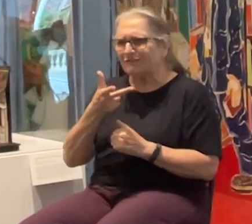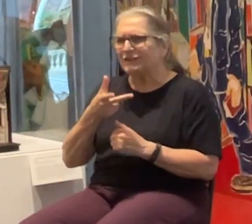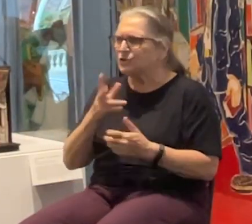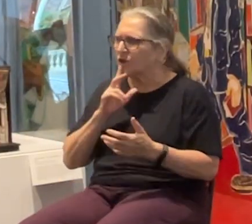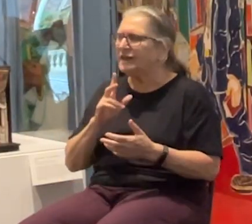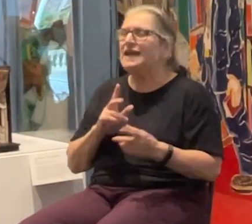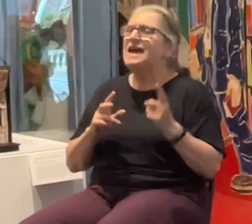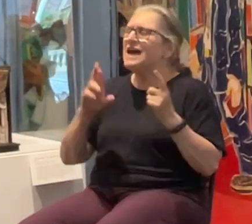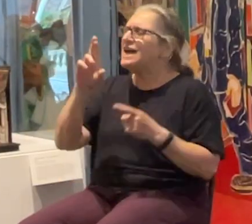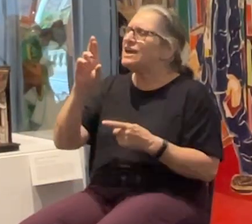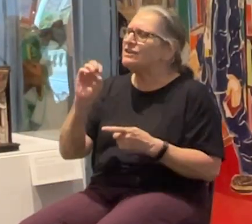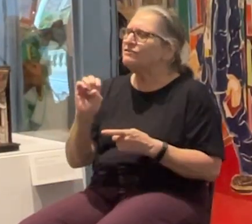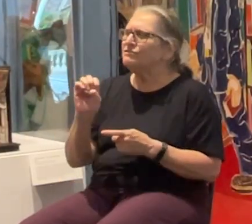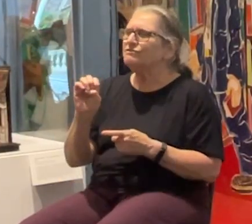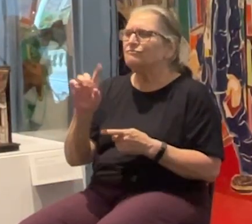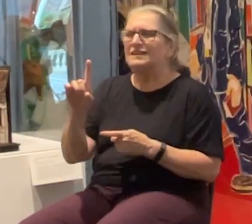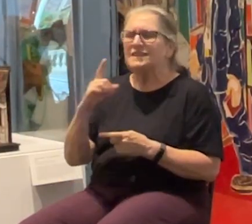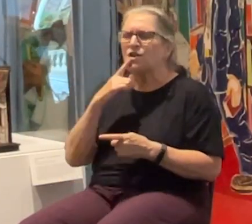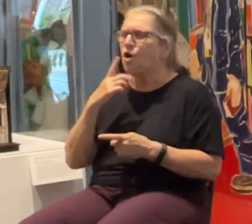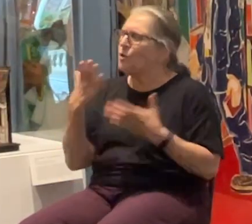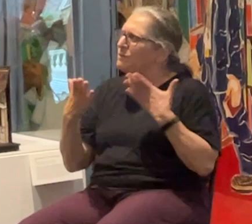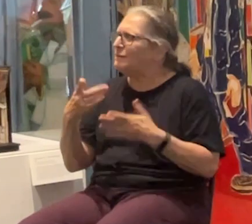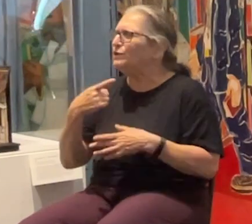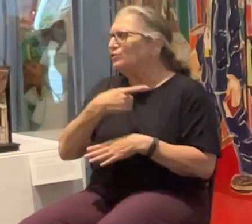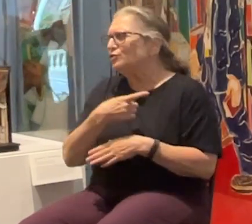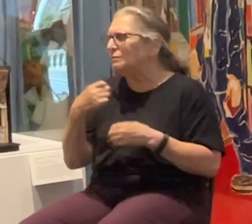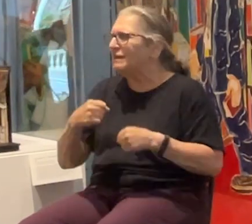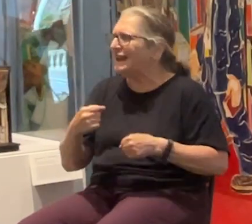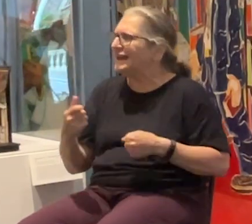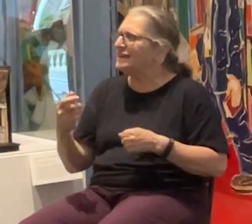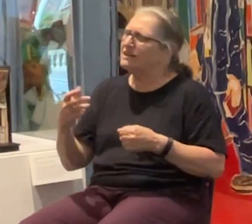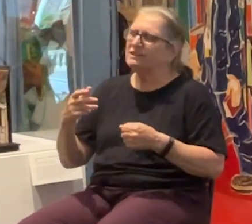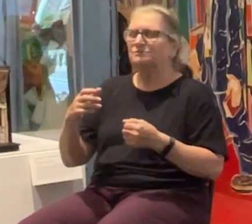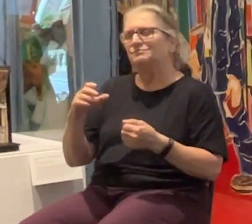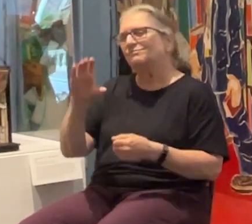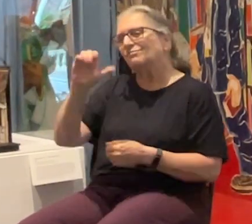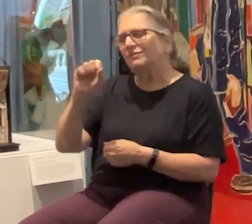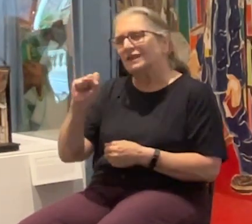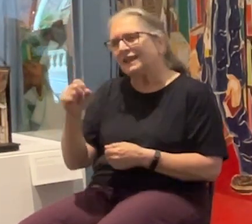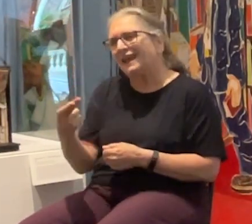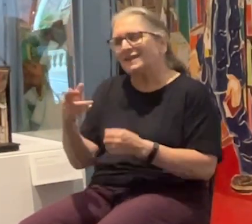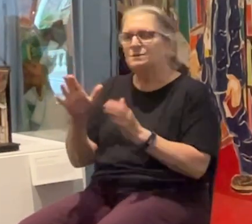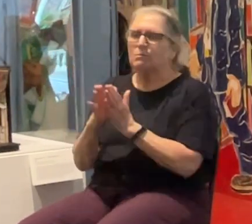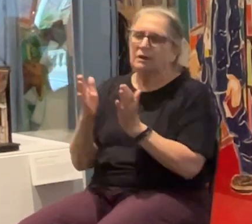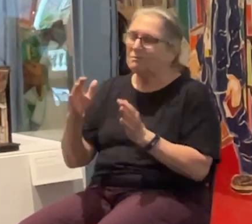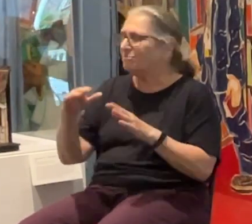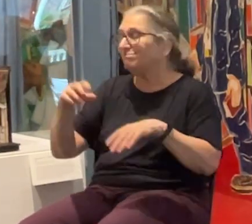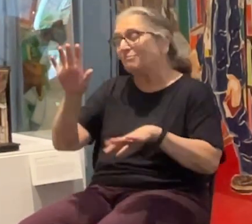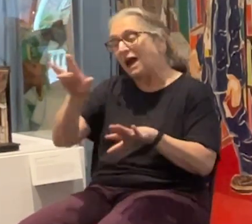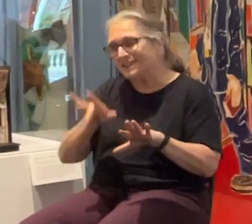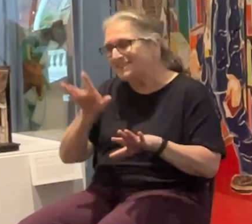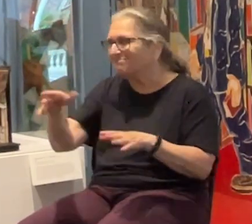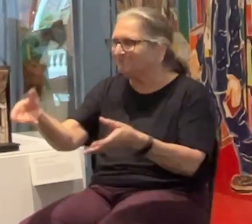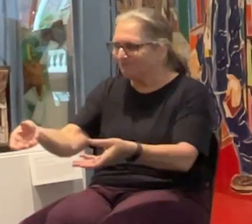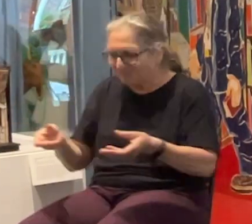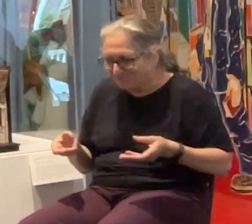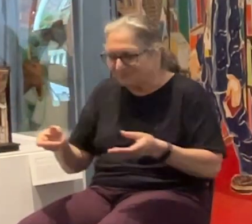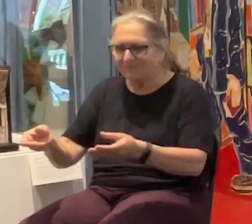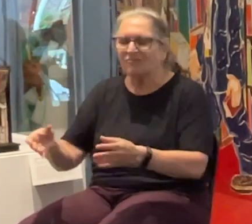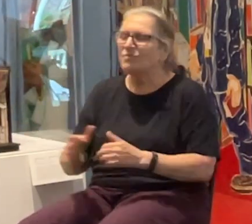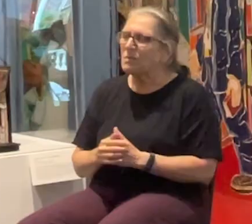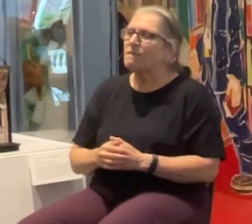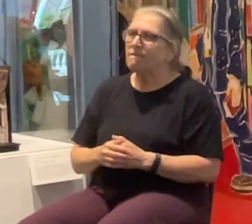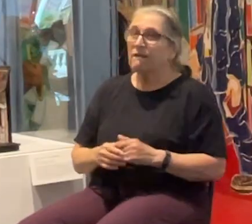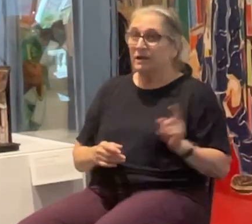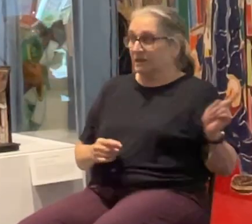maybe you should make a cash box, or maybe you suggested the cash box. I mean, one thing was that when I came up here today, I haven't been